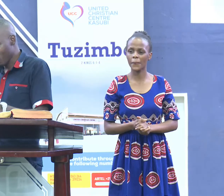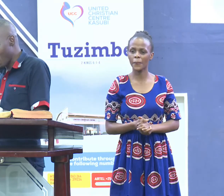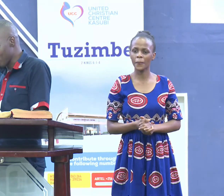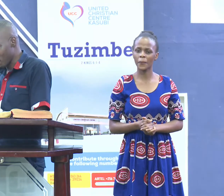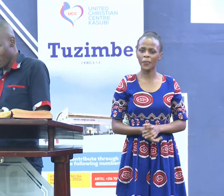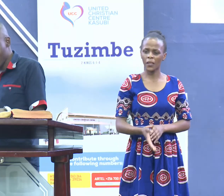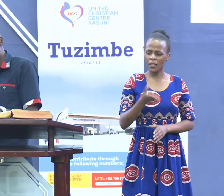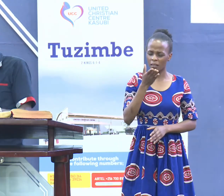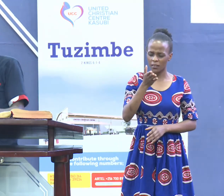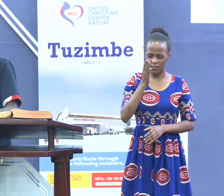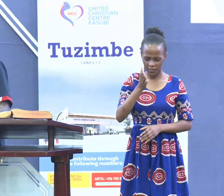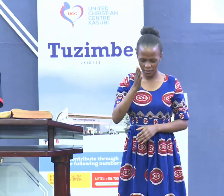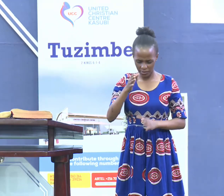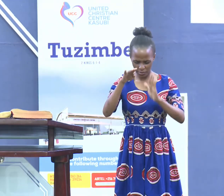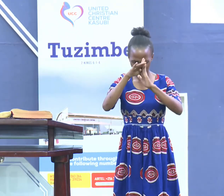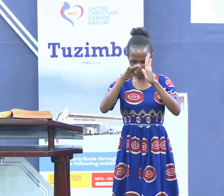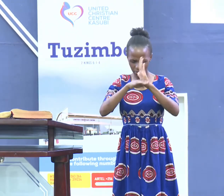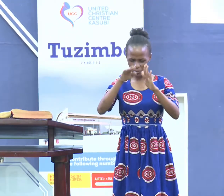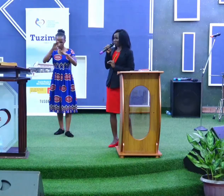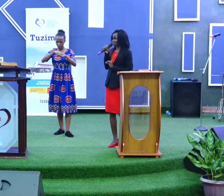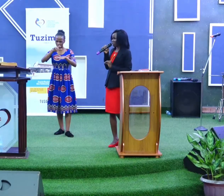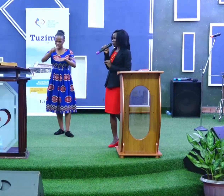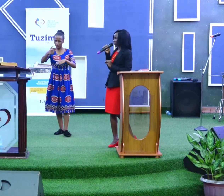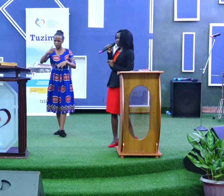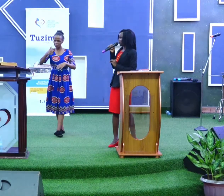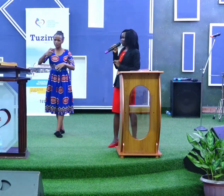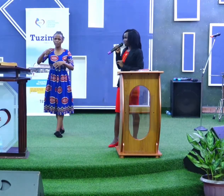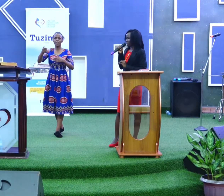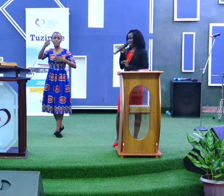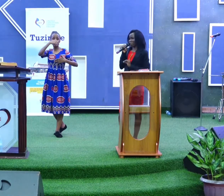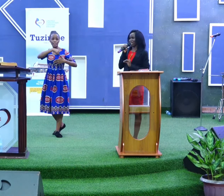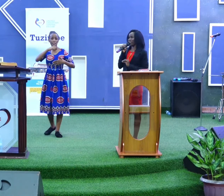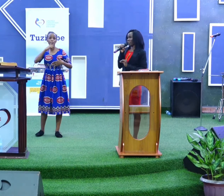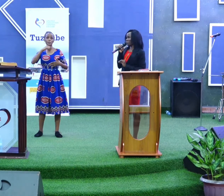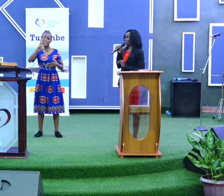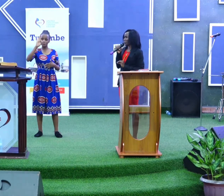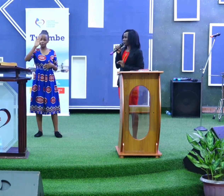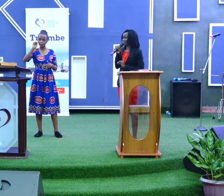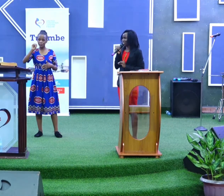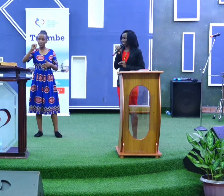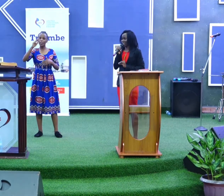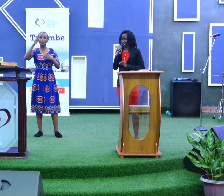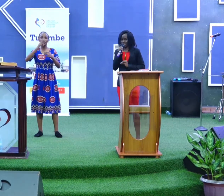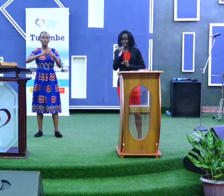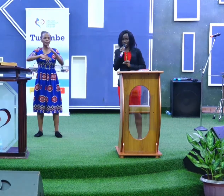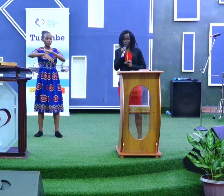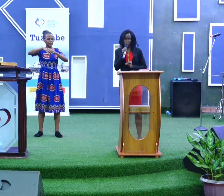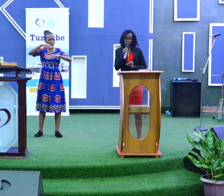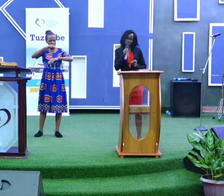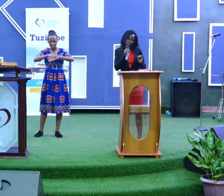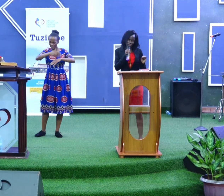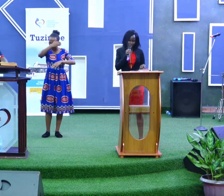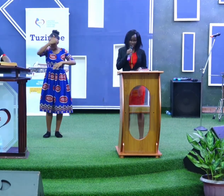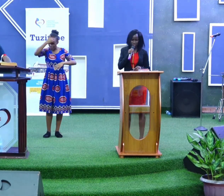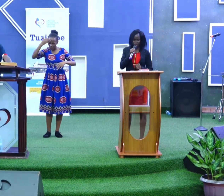What will program we better ku radio? There is always a program on the radio. Inaman FM. Inaman FM. It's